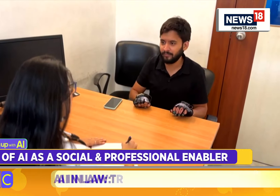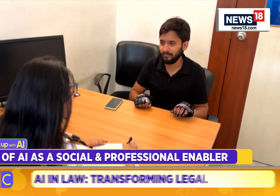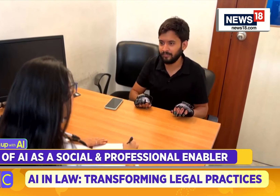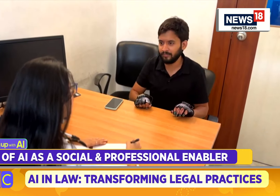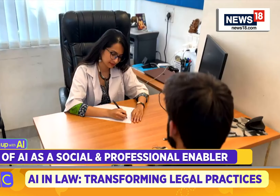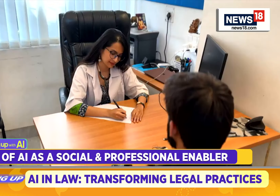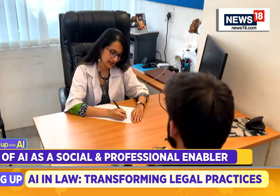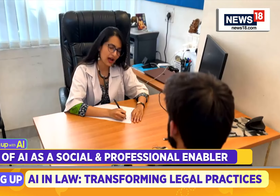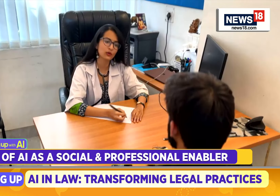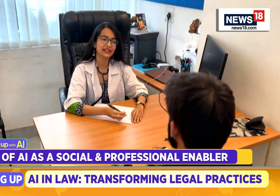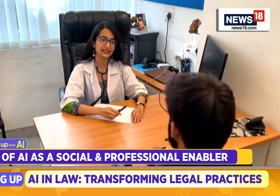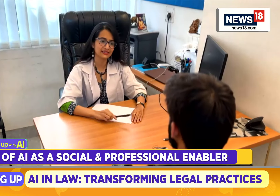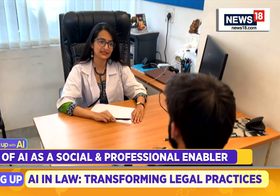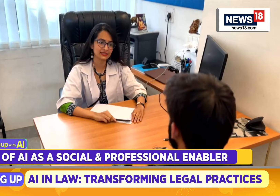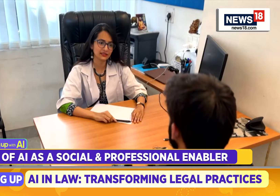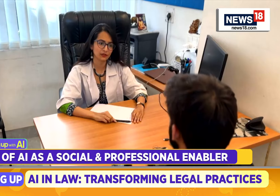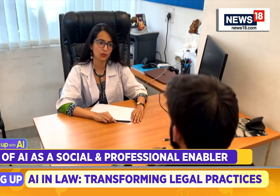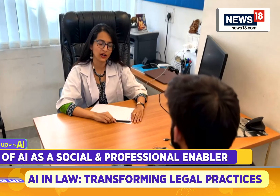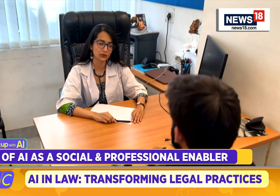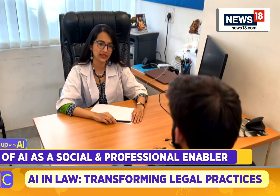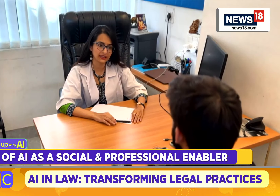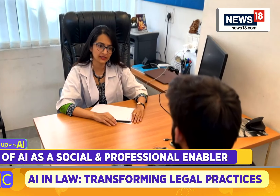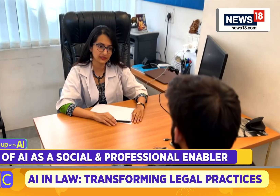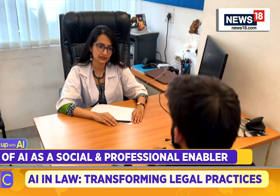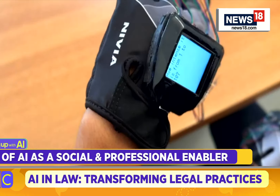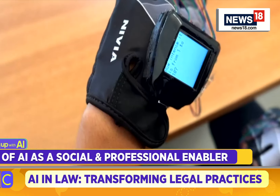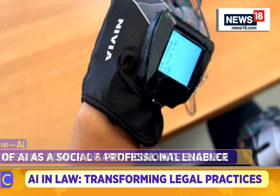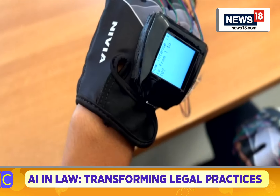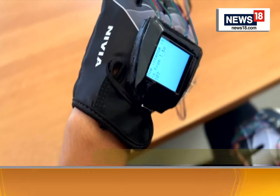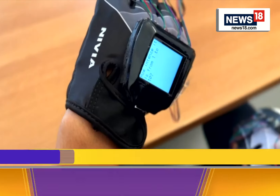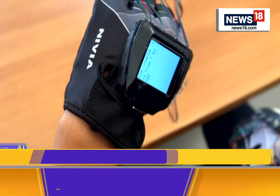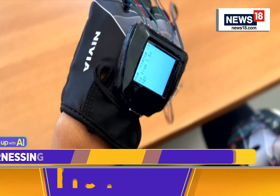Last week. How intense is it from 1 to 10?